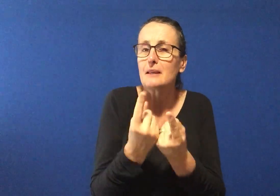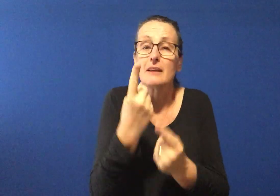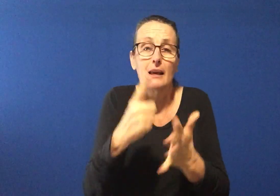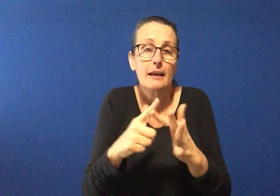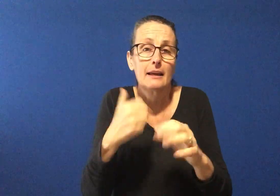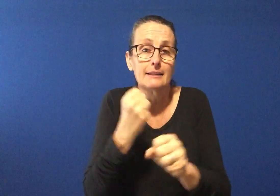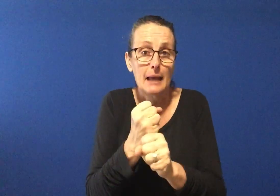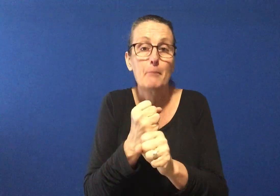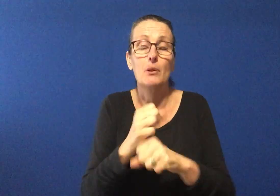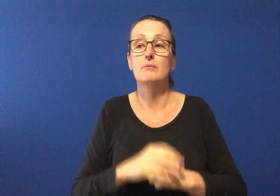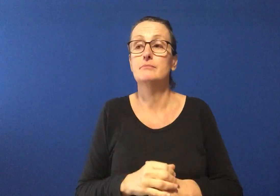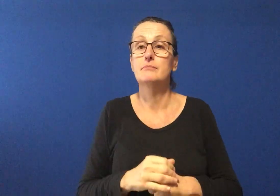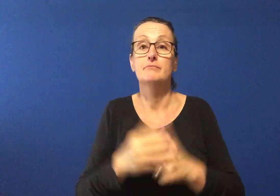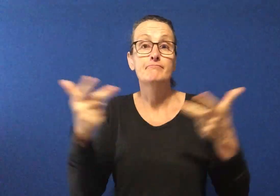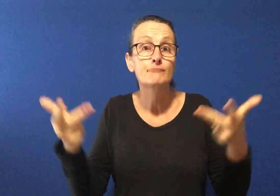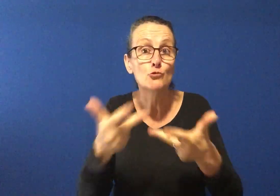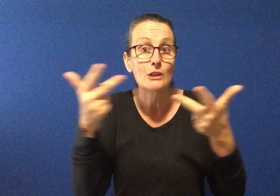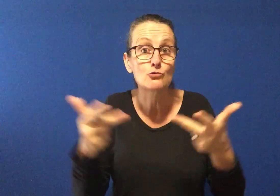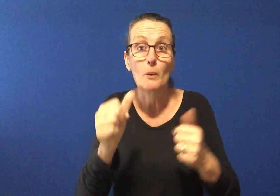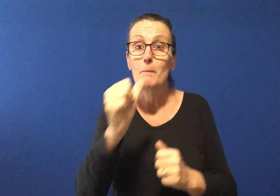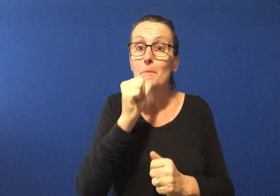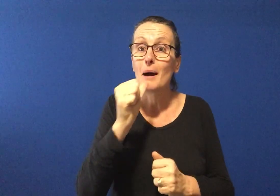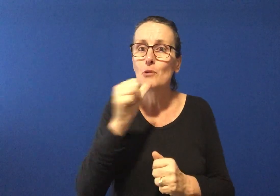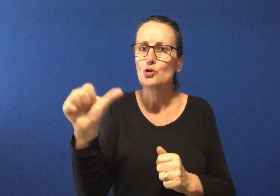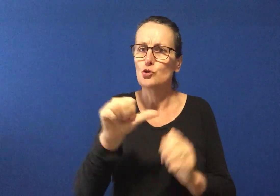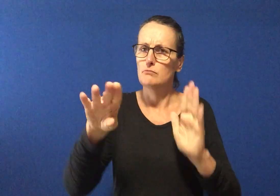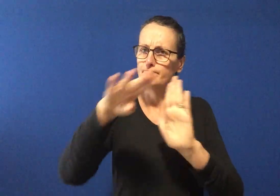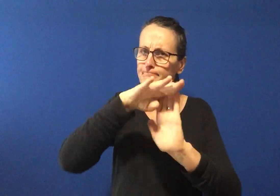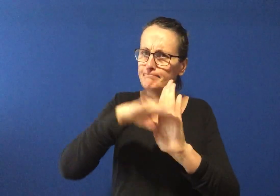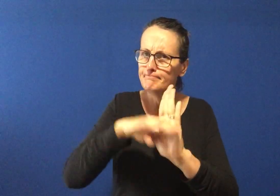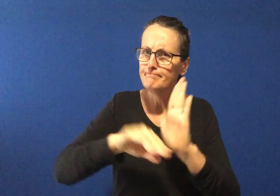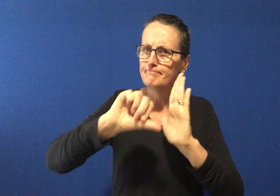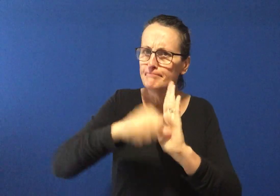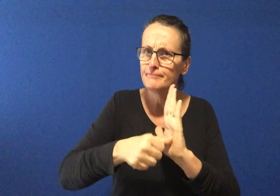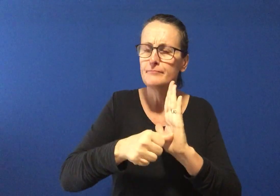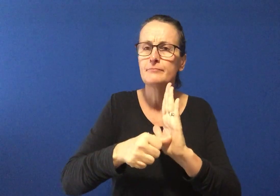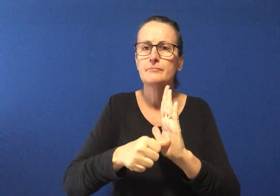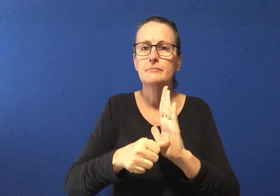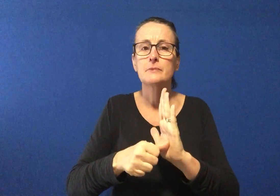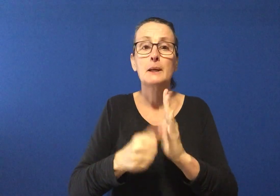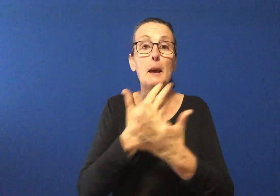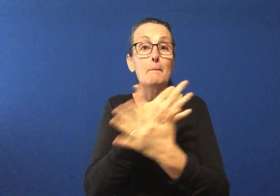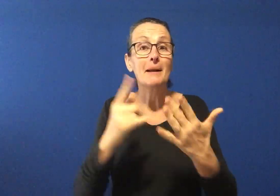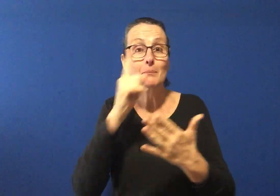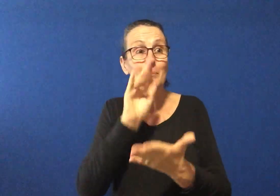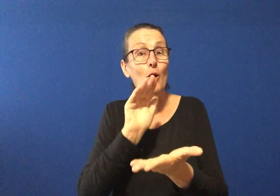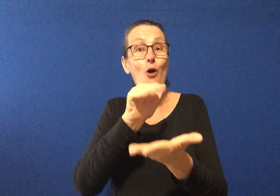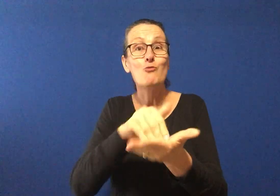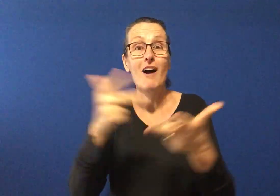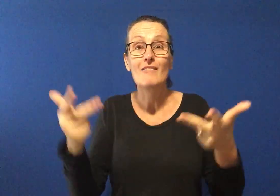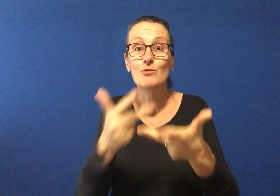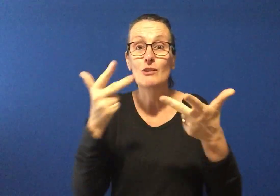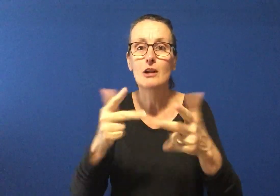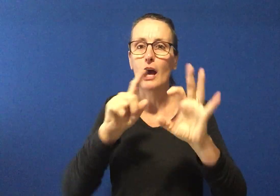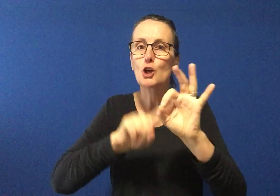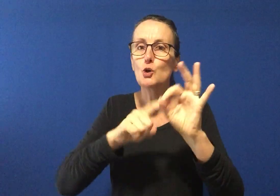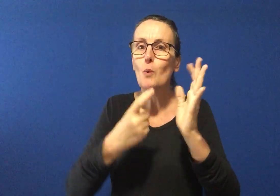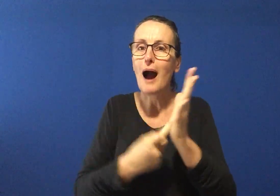probably tighten up the rules for restaurants and bars and so on. So a lot of people are using QR codes, but nobody's really policing it unless they've got a